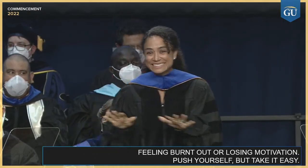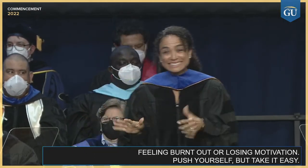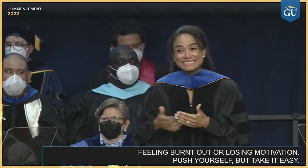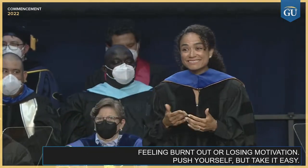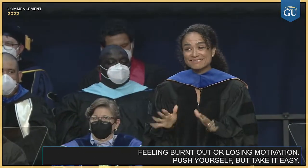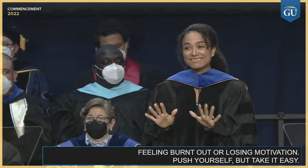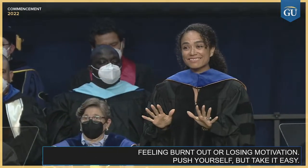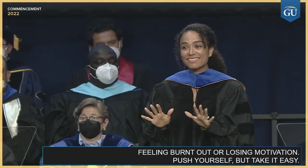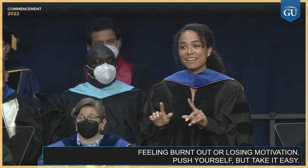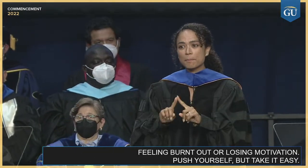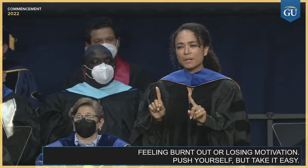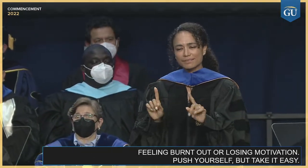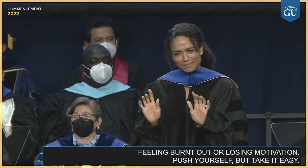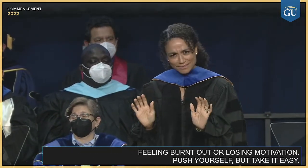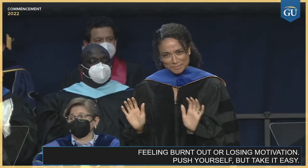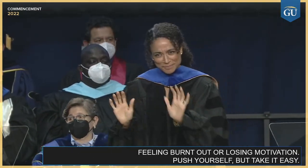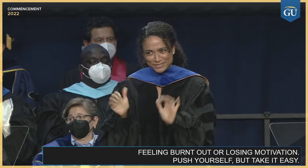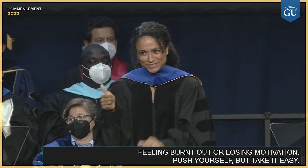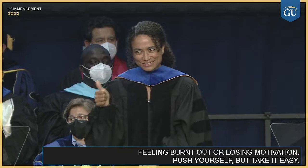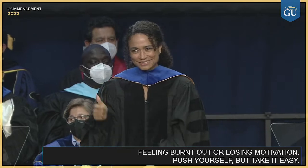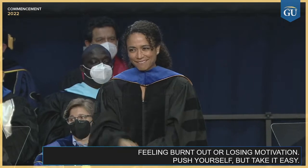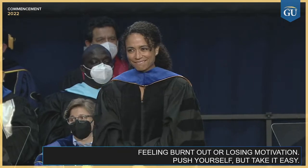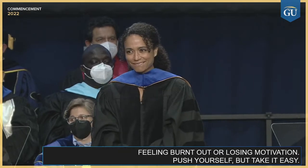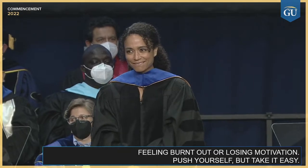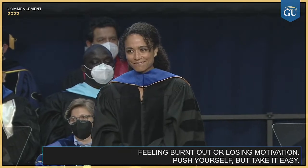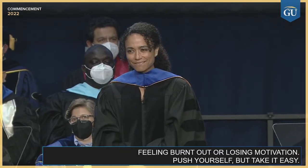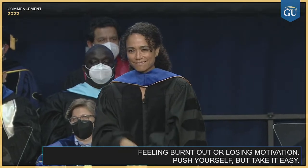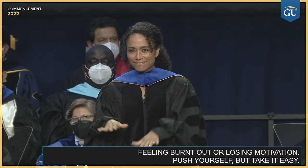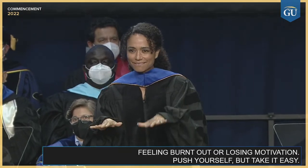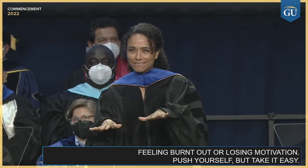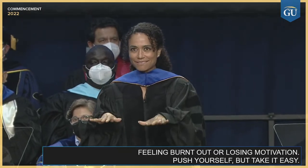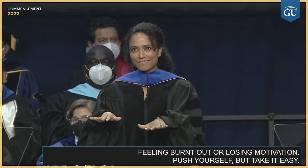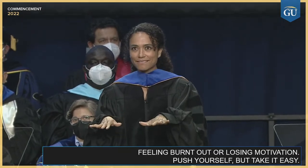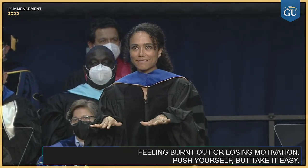Take it easy, but you should also push yourself.